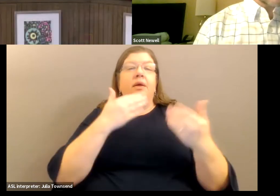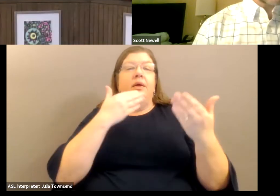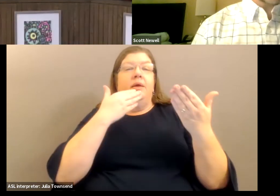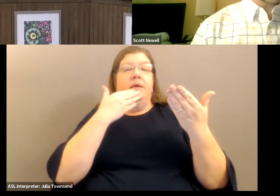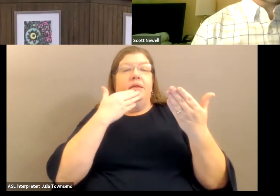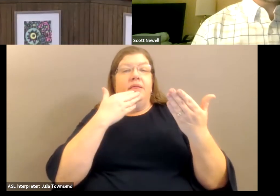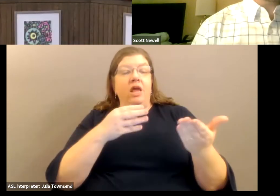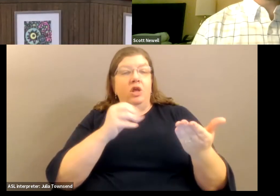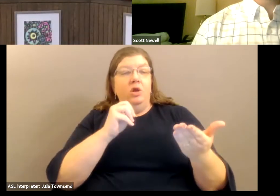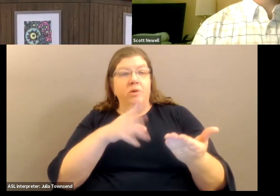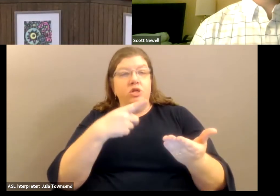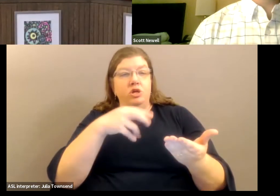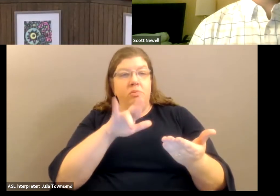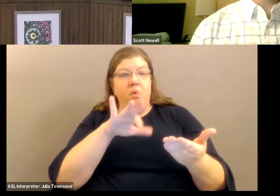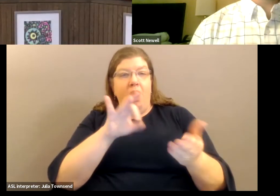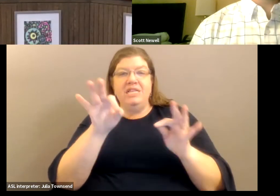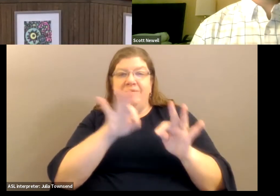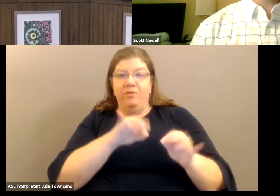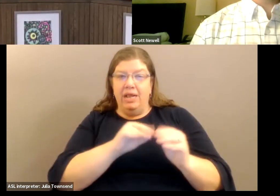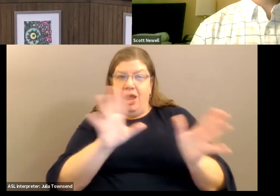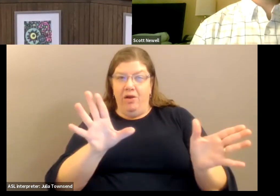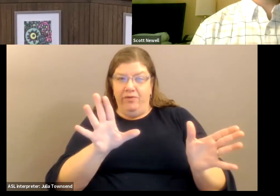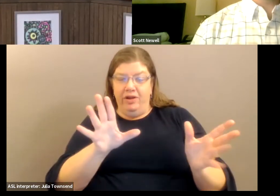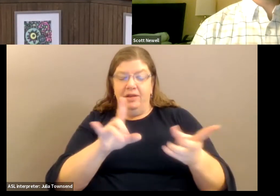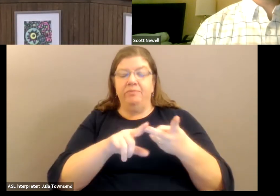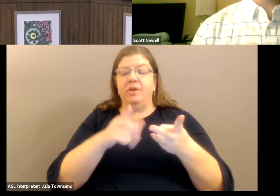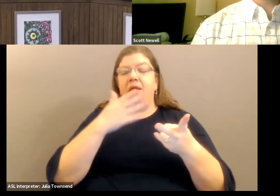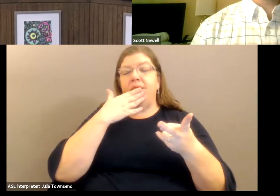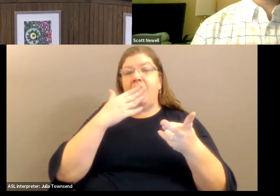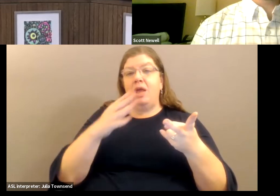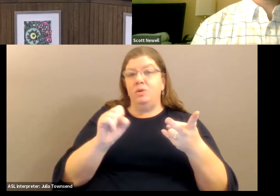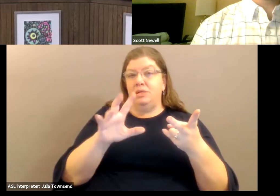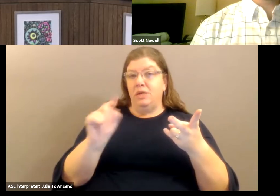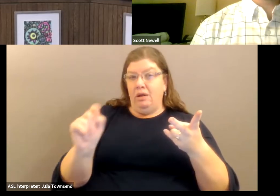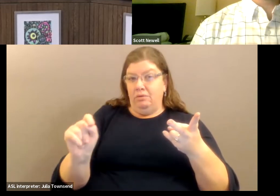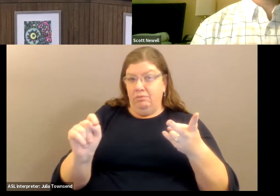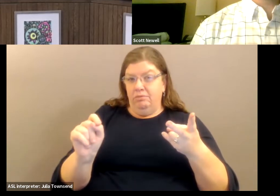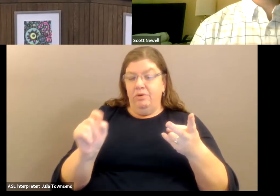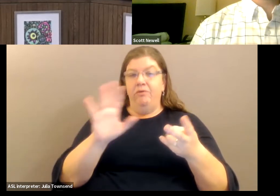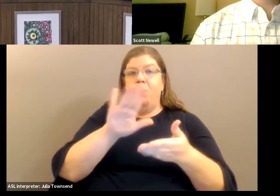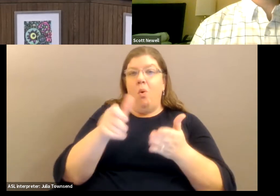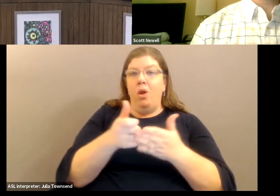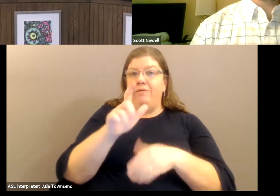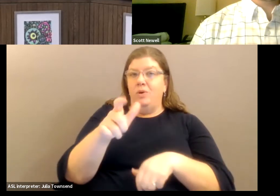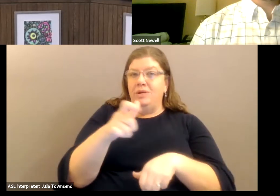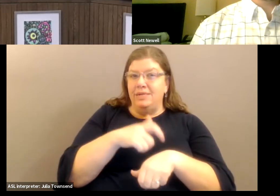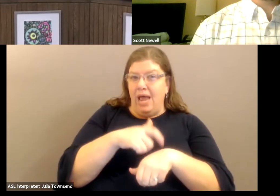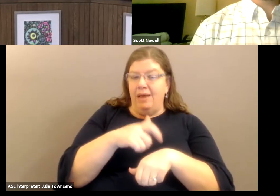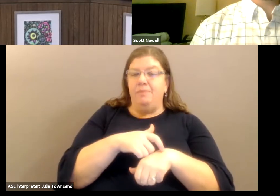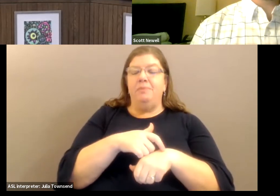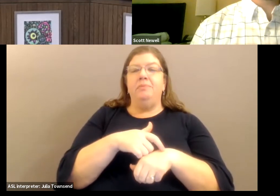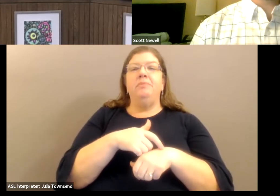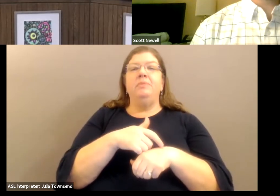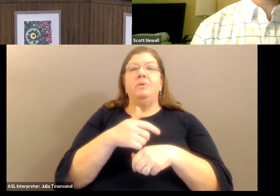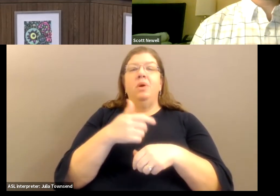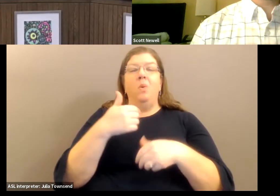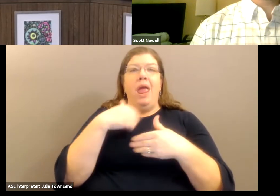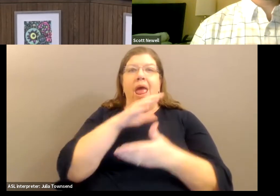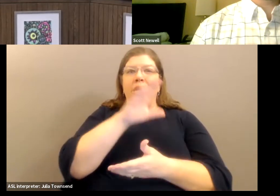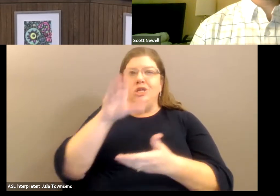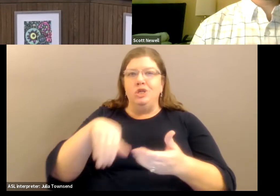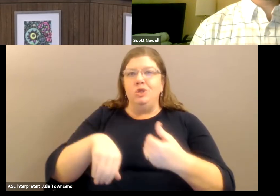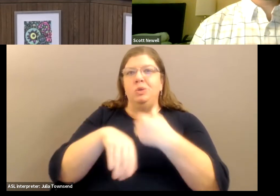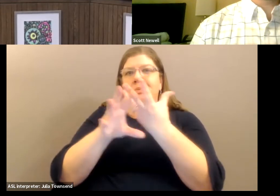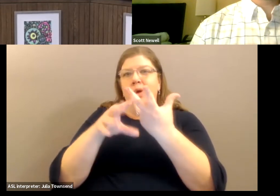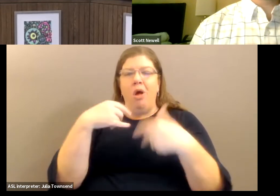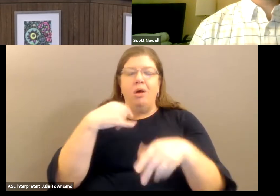Mr. Price, for the clarification. Thank you, Scott, for all your time. We had some Zoom calls, we had